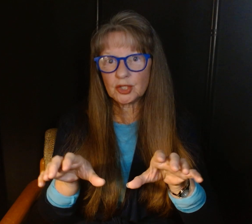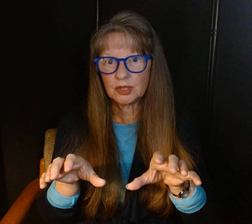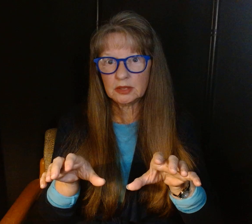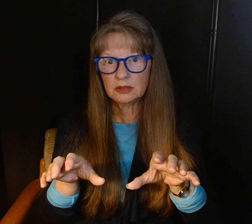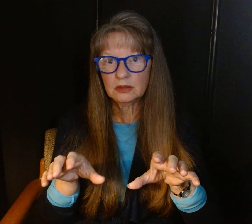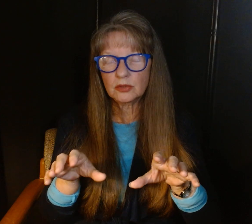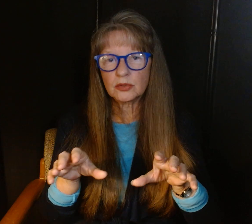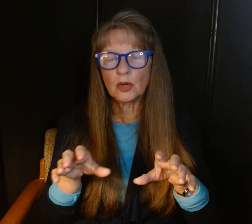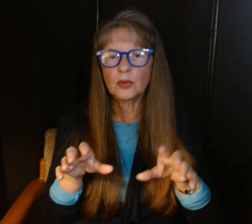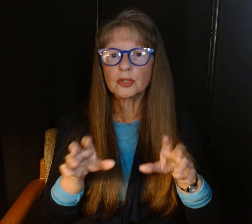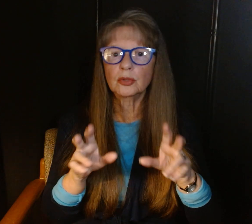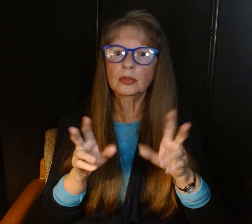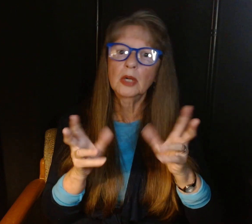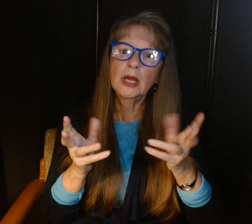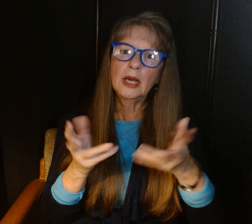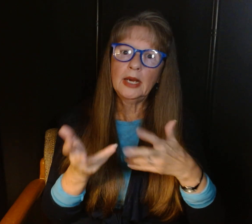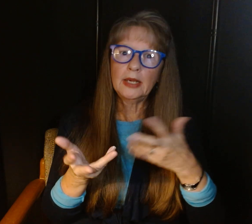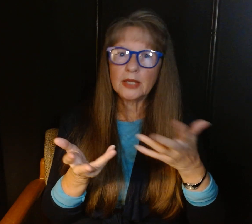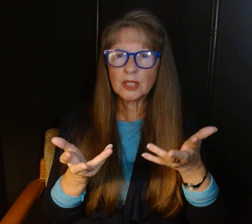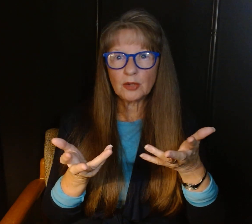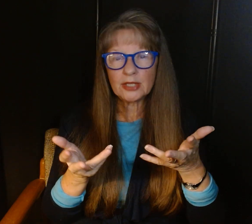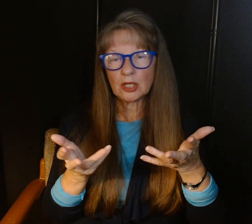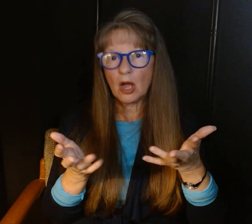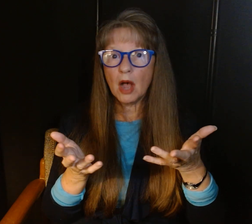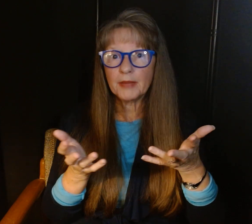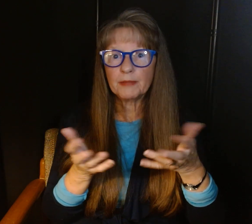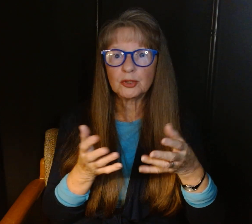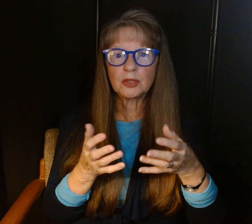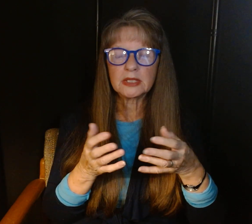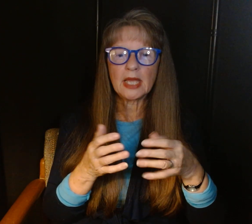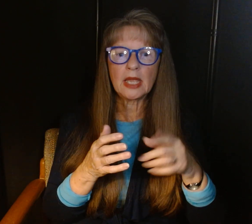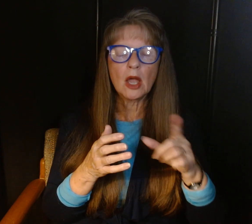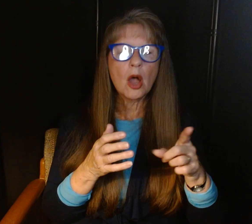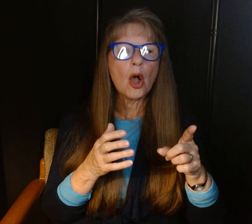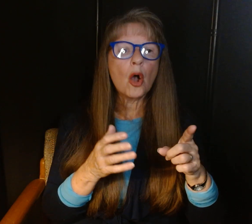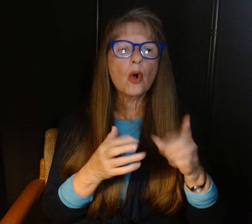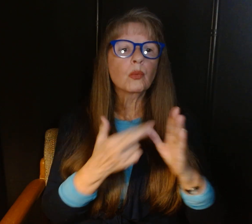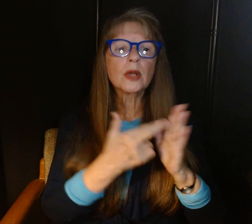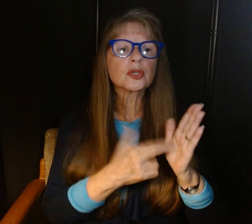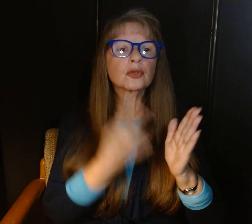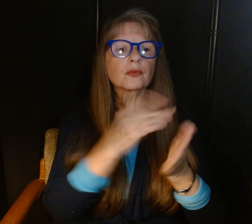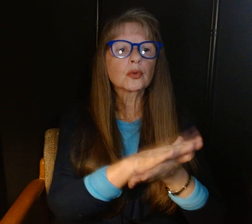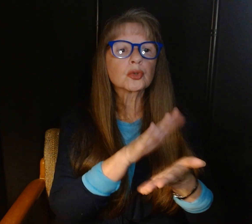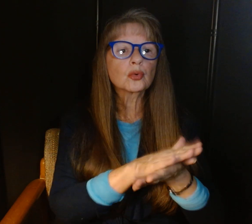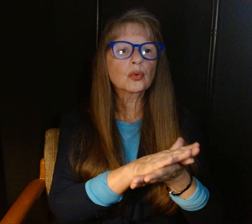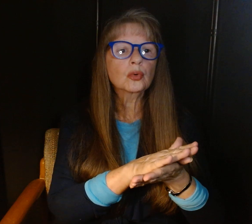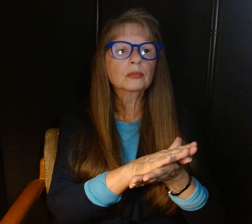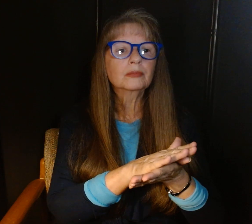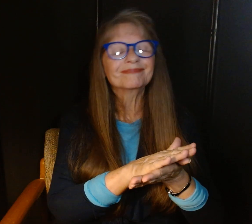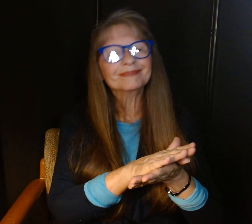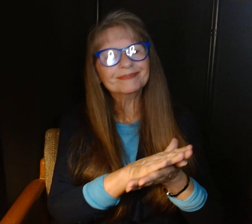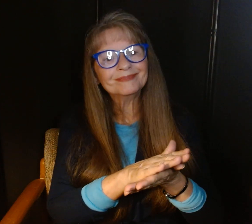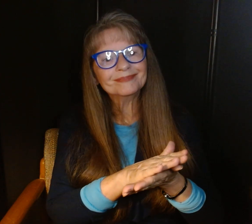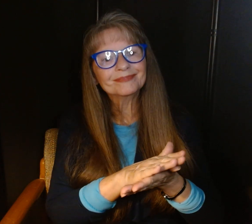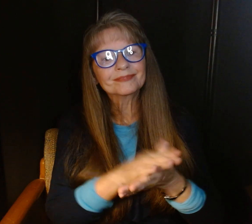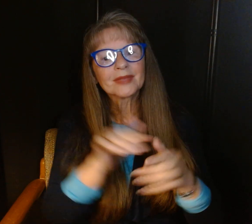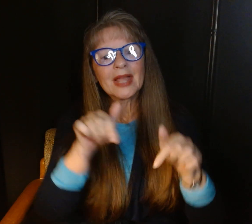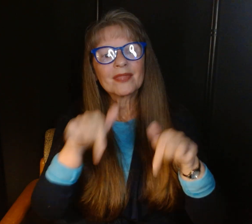action. So it's your, not say it's a comment, but you can say, oh, register for school.